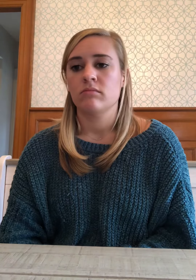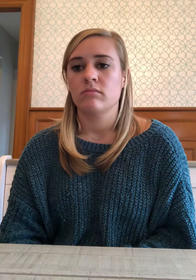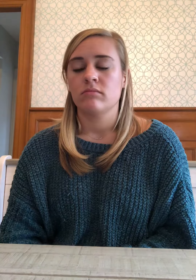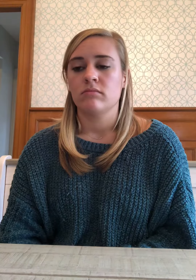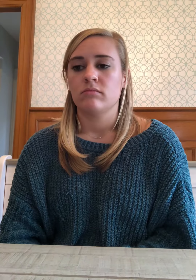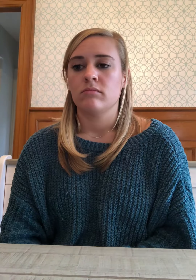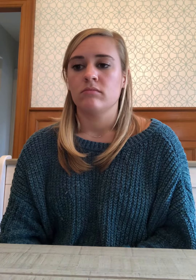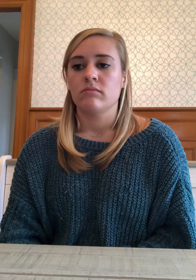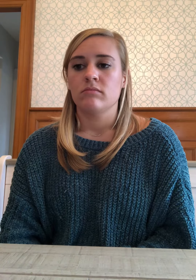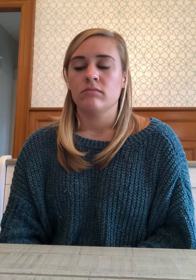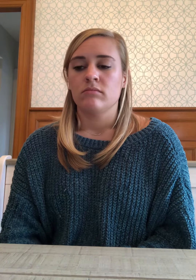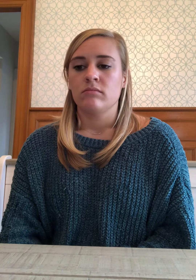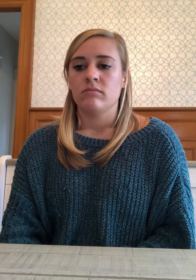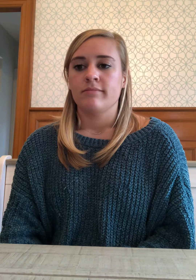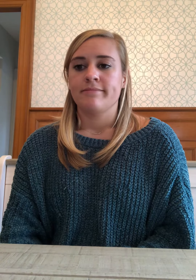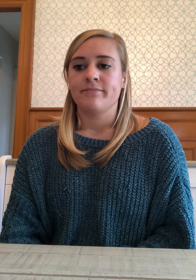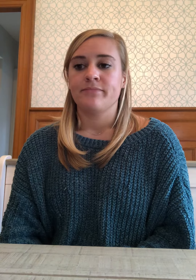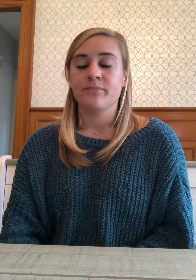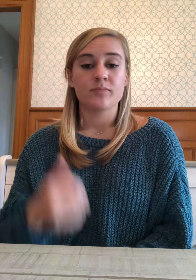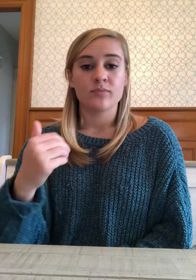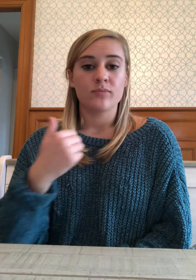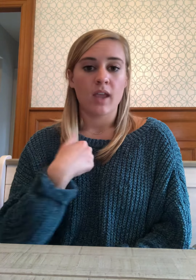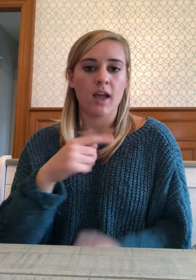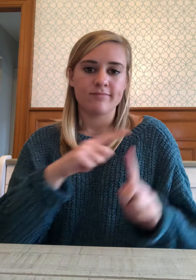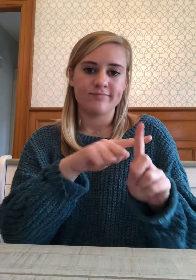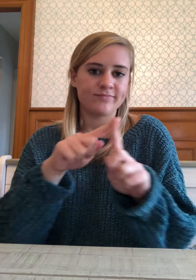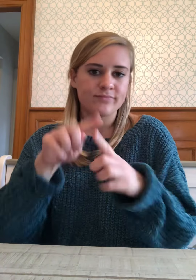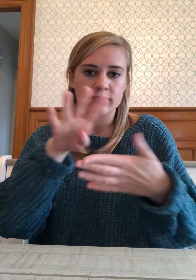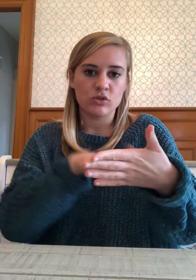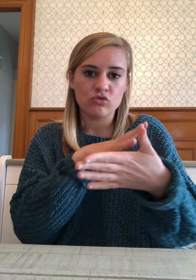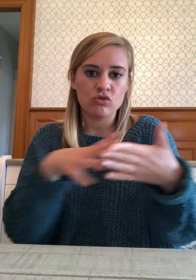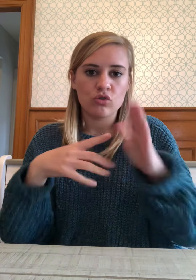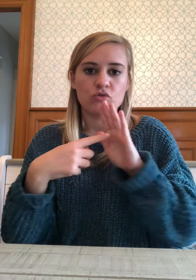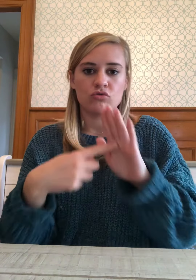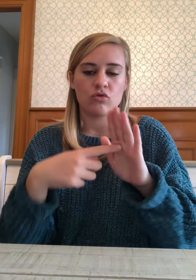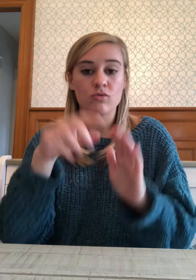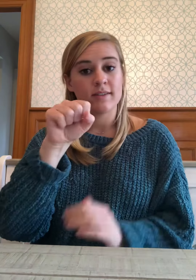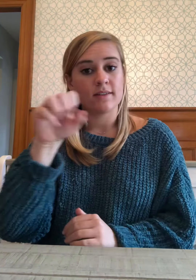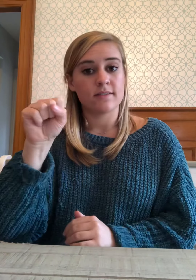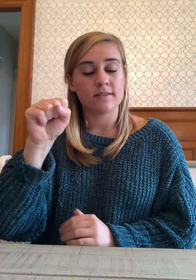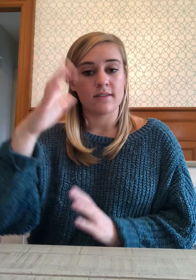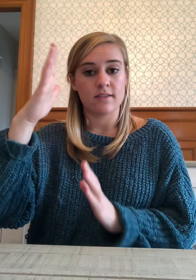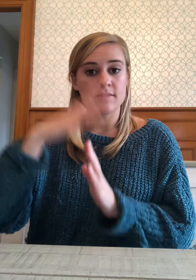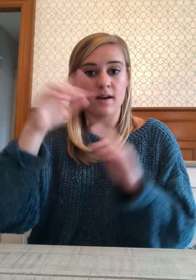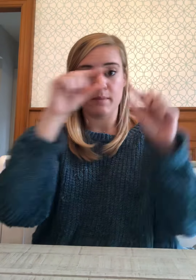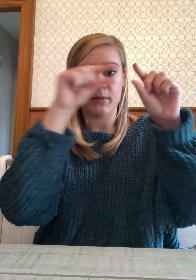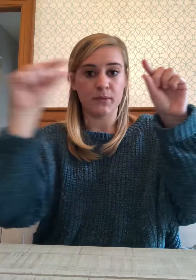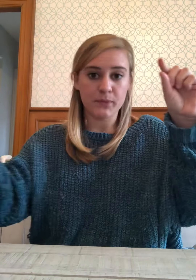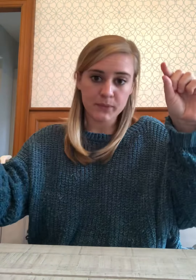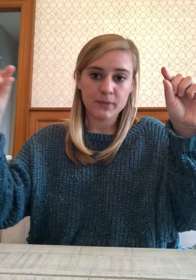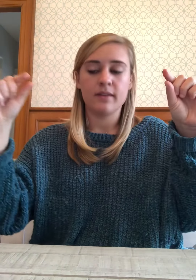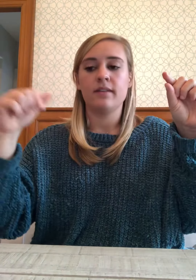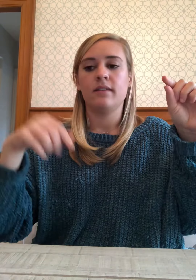And we have charts that show stainless steel on the top is, say, much more